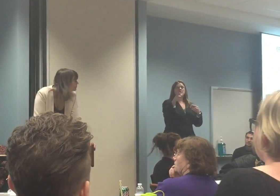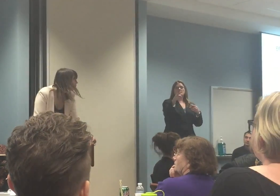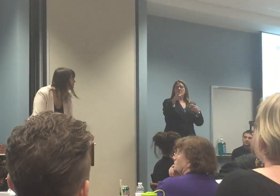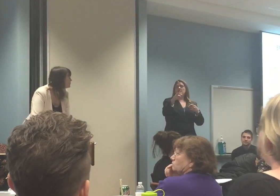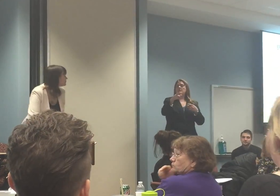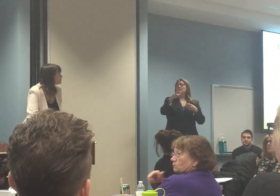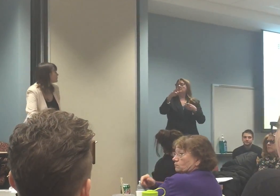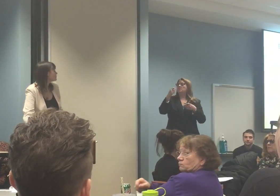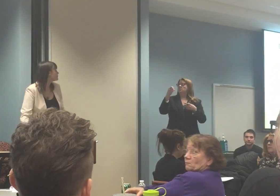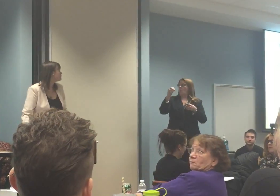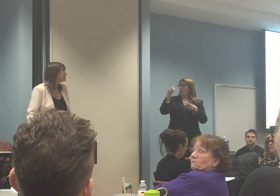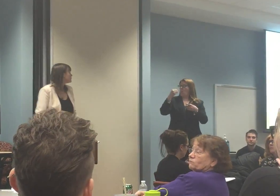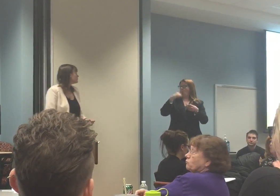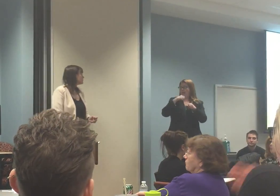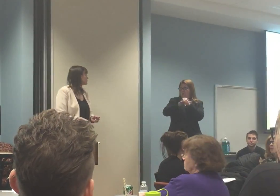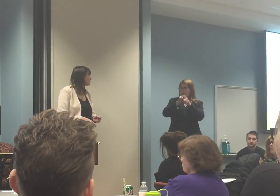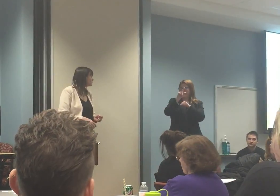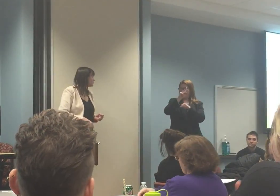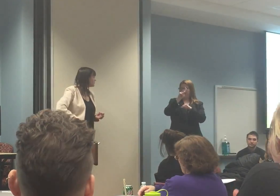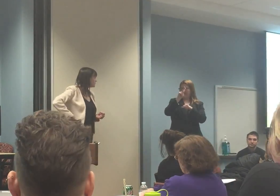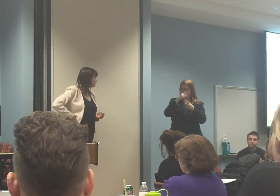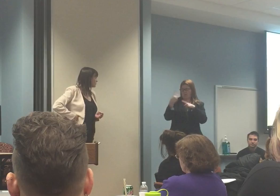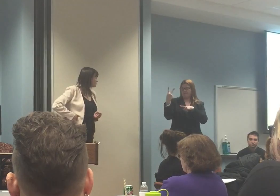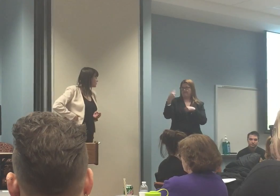okay, so working K-12